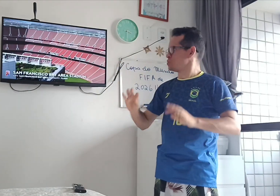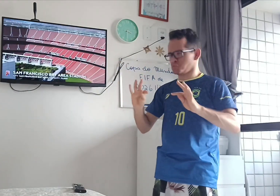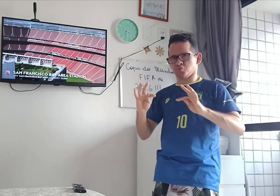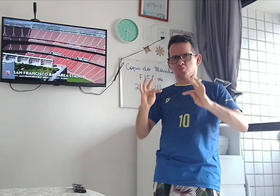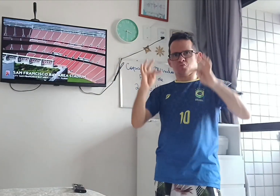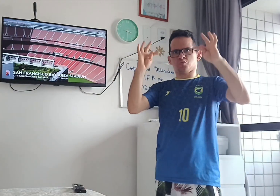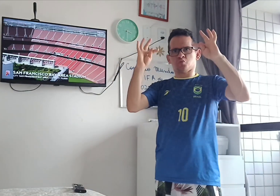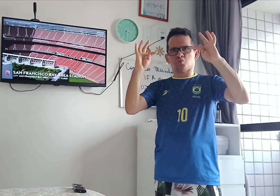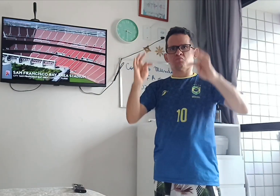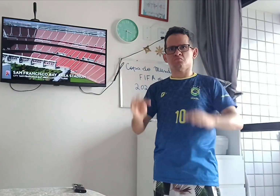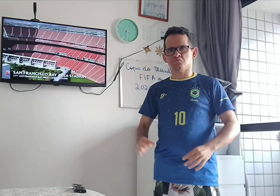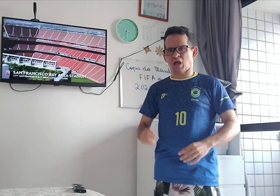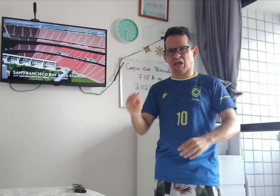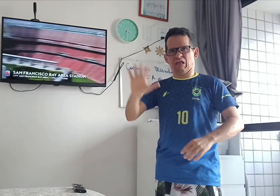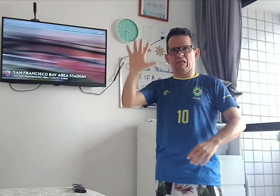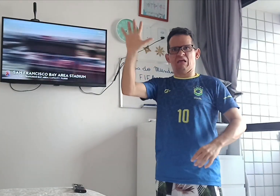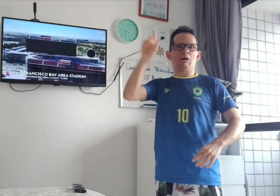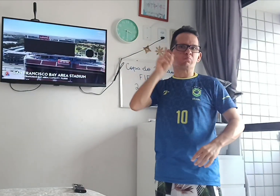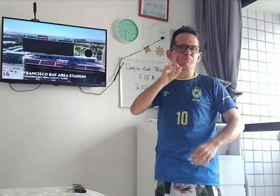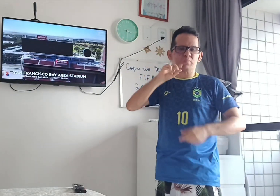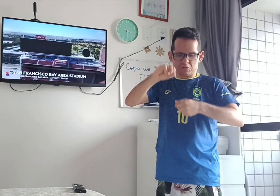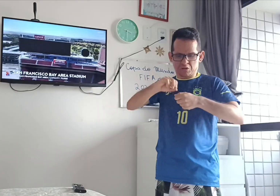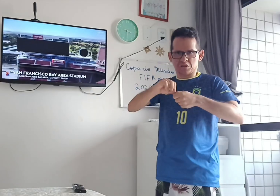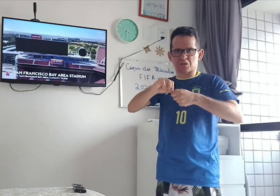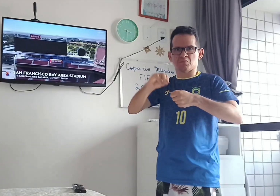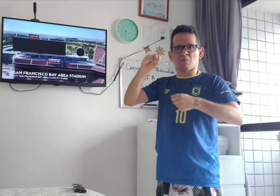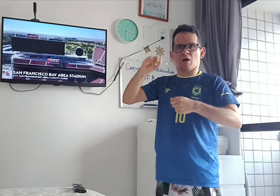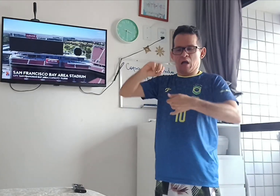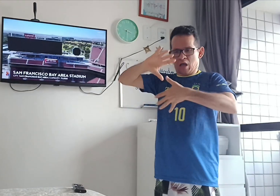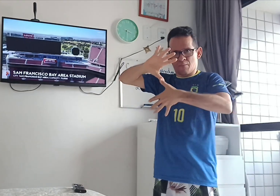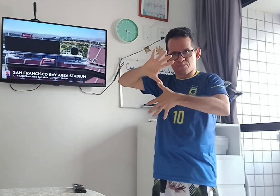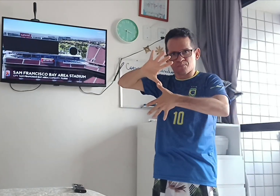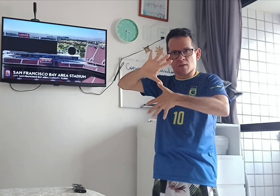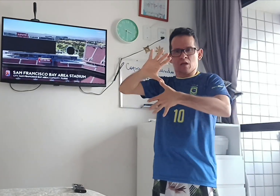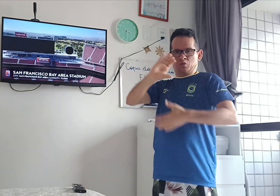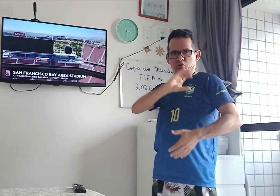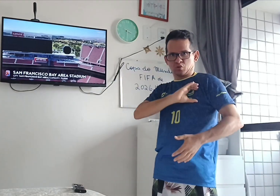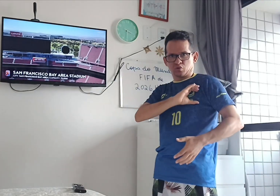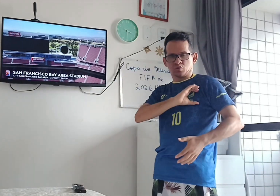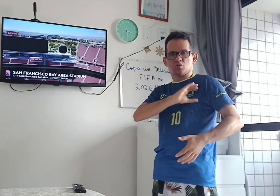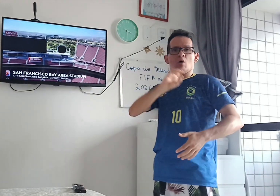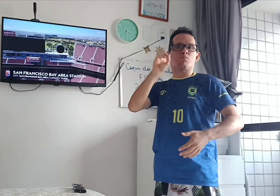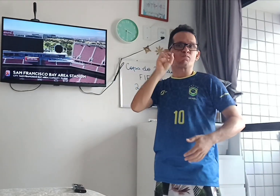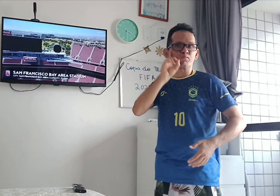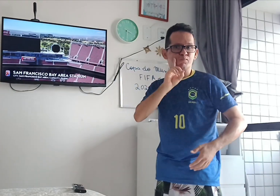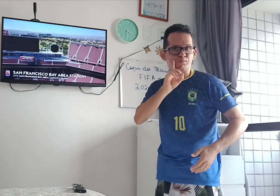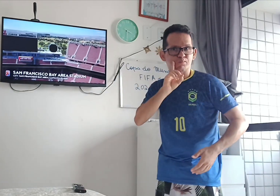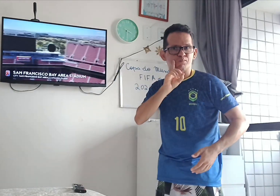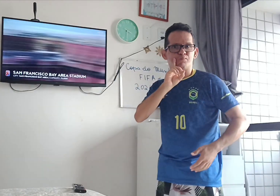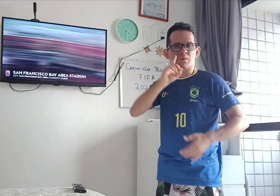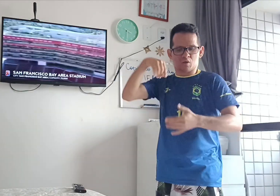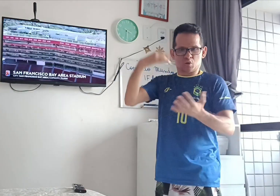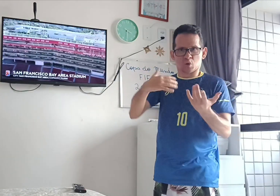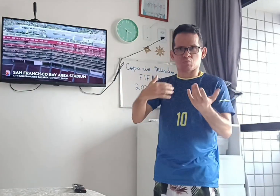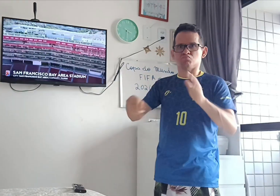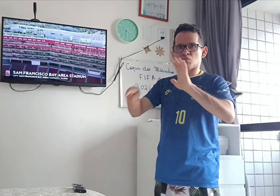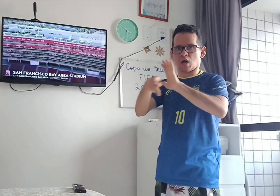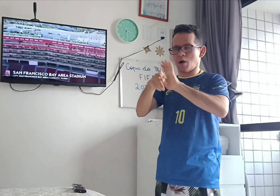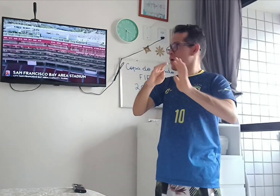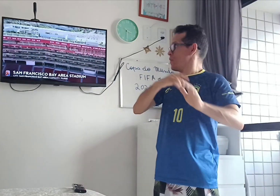its LEED-certified eco-friendly design. The asymmetrical bowl opens up for giant end-zone video screens and